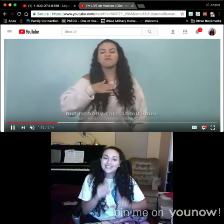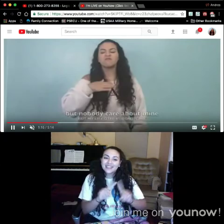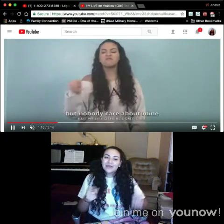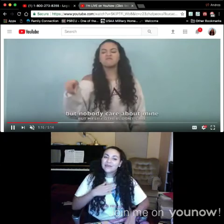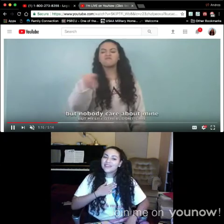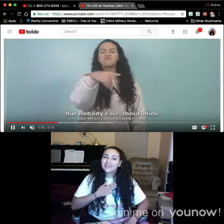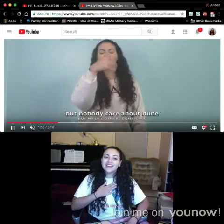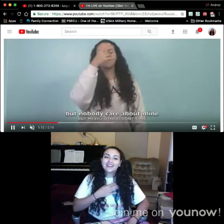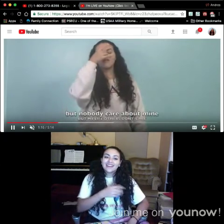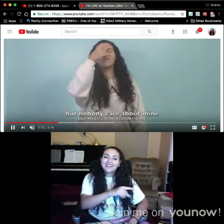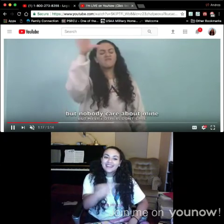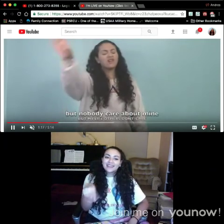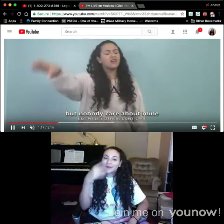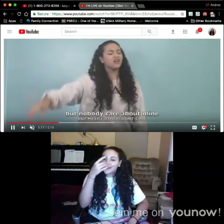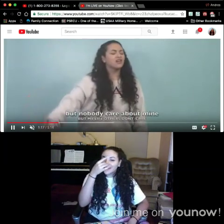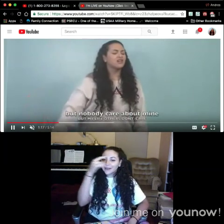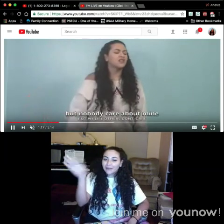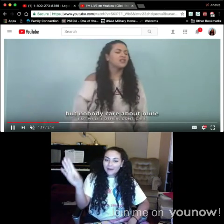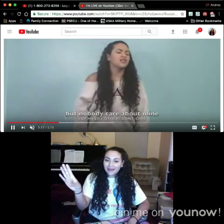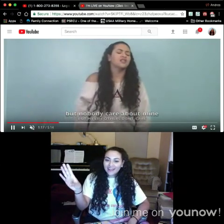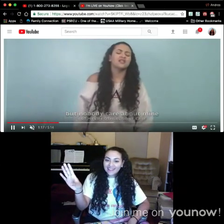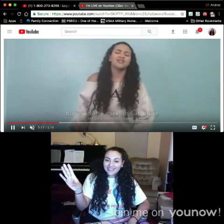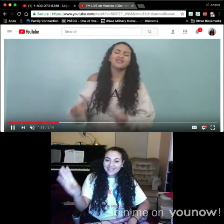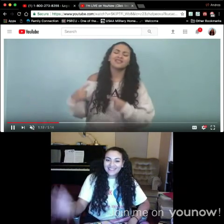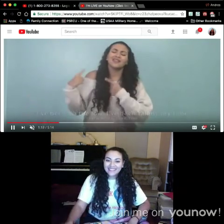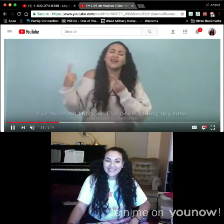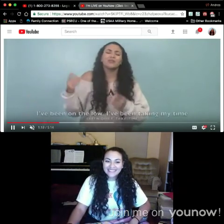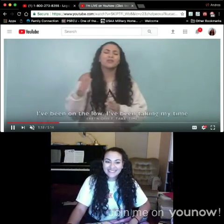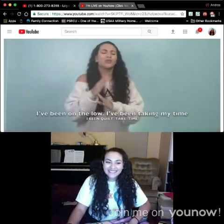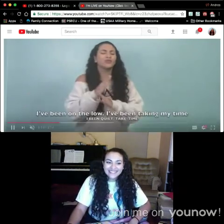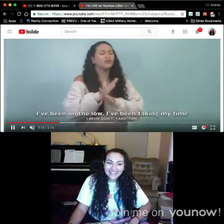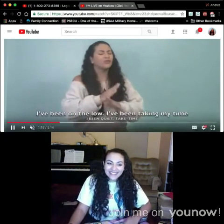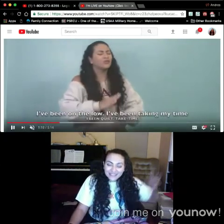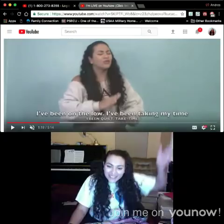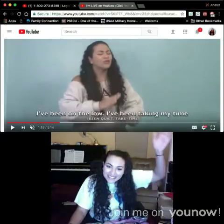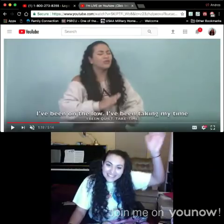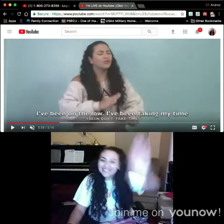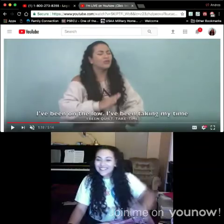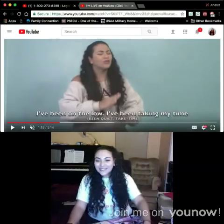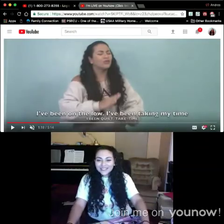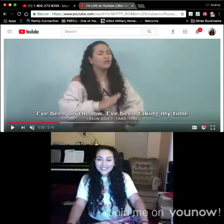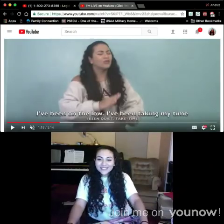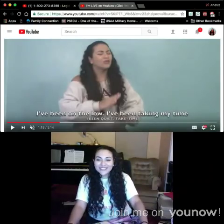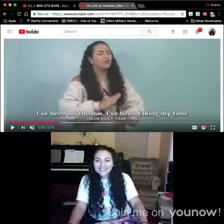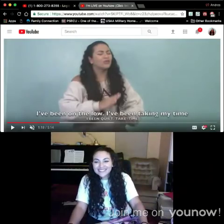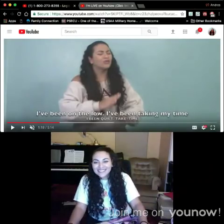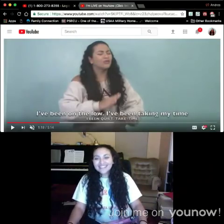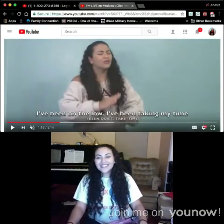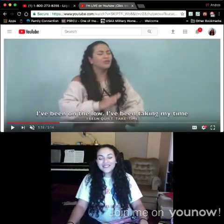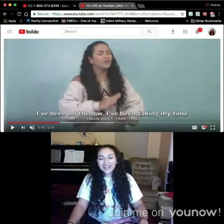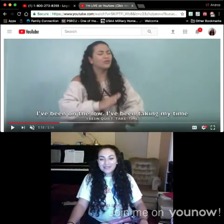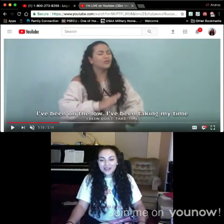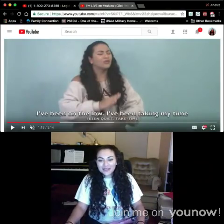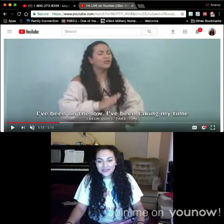Precious, but ain't nobody care about mine. And then it repeats. Woo! Thank